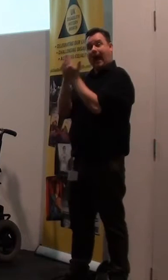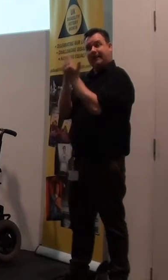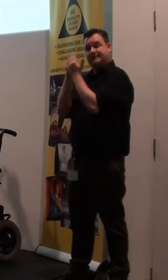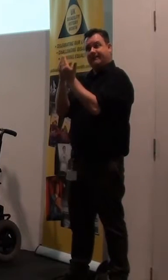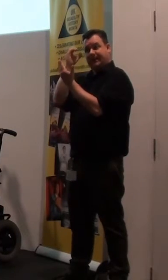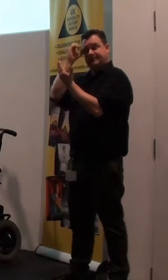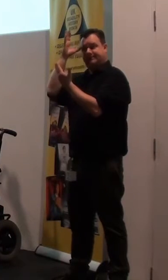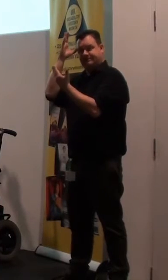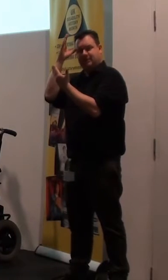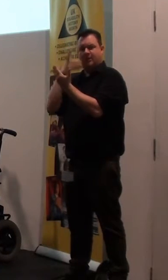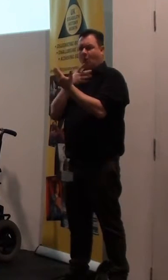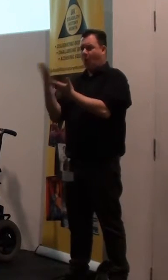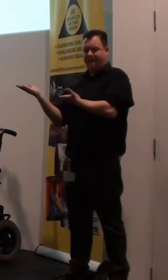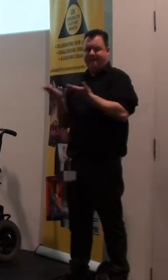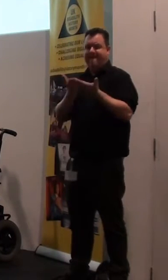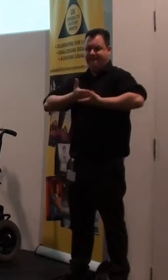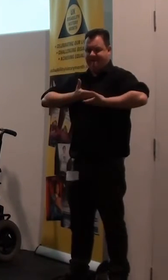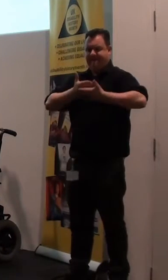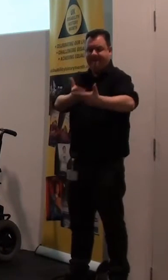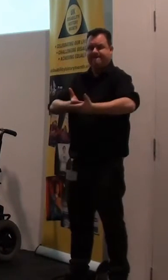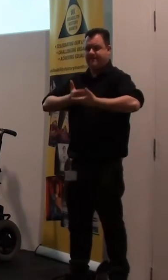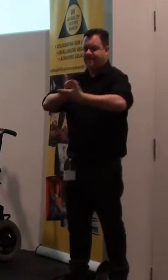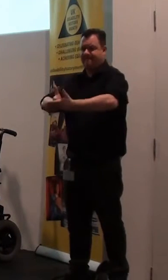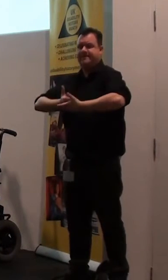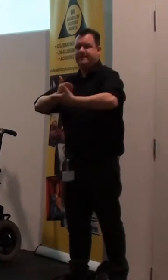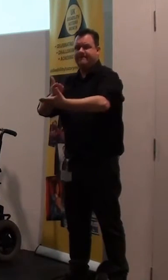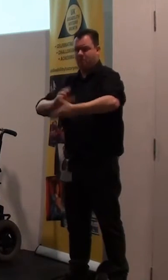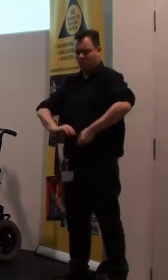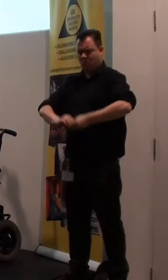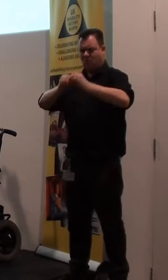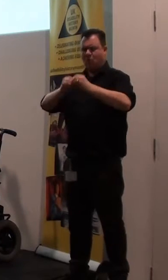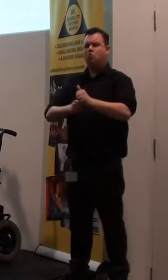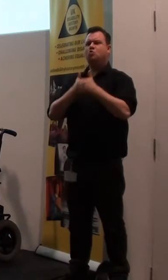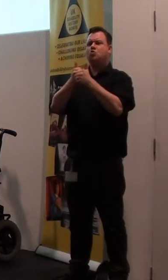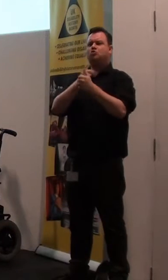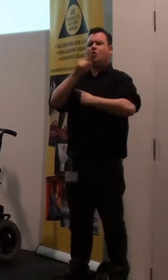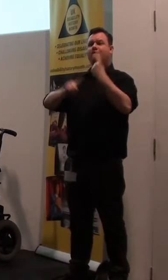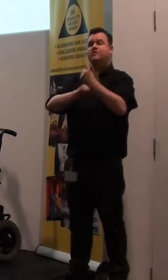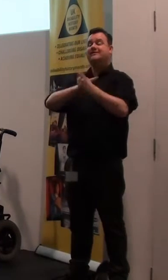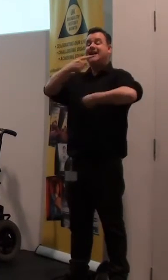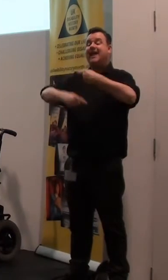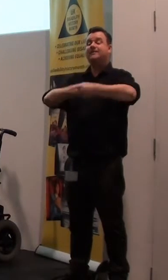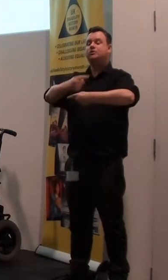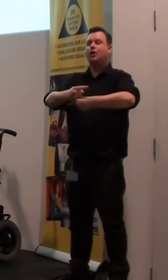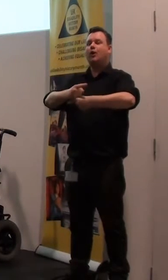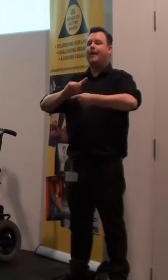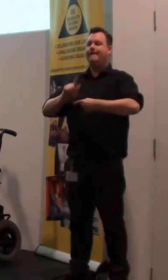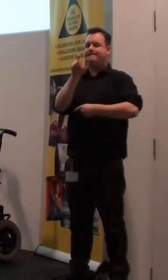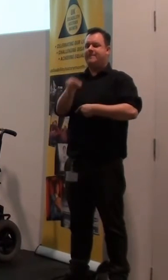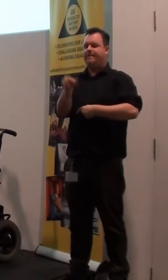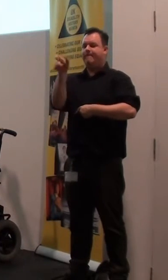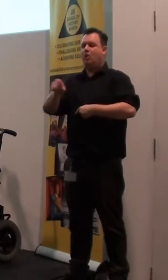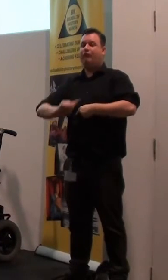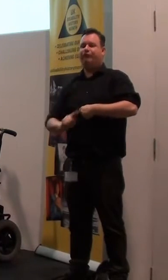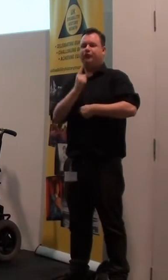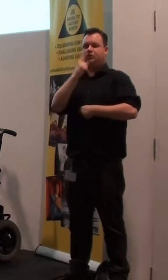whom contributed fantastically well to a really successful conference. This next year, we're trying to put on a People First